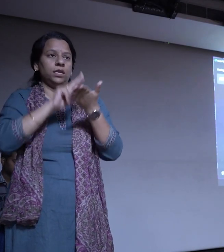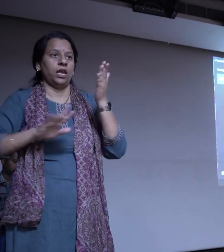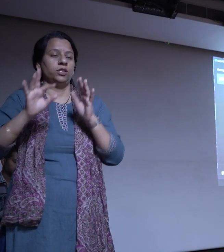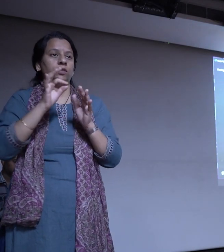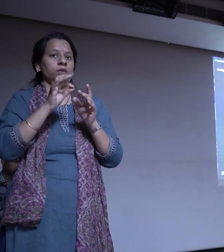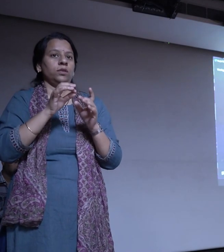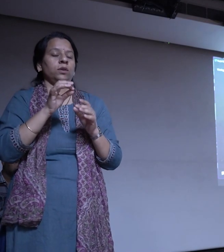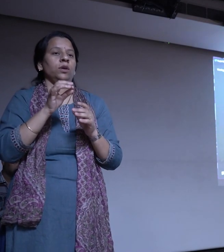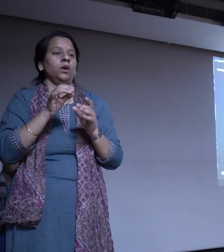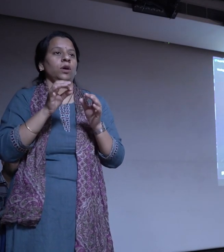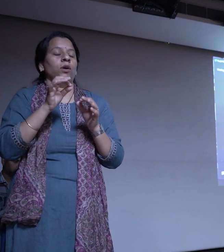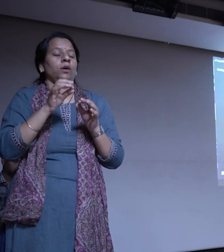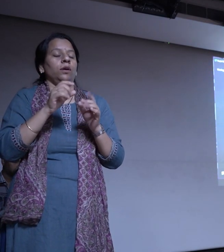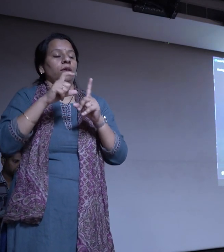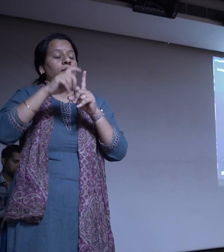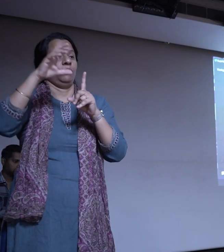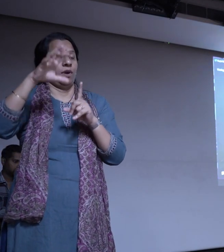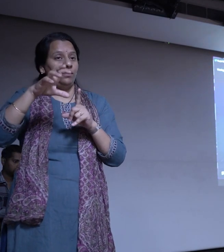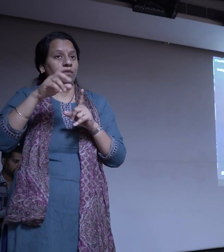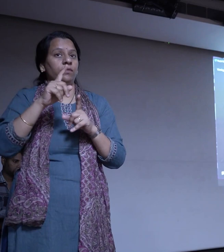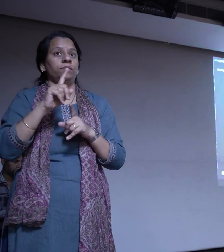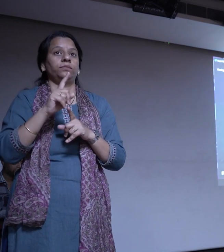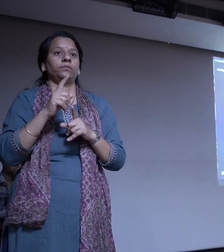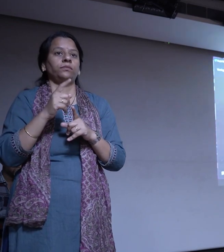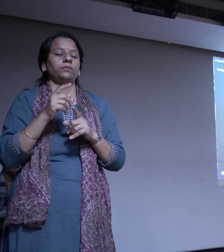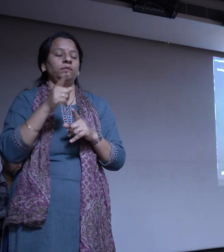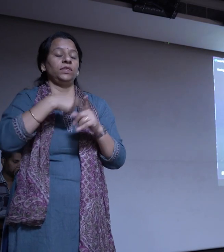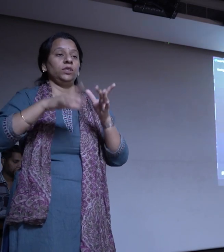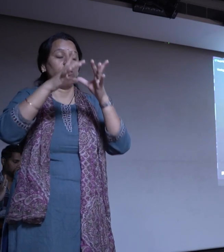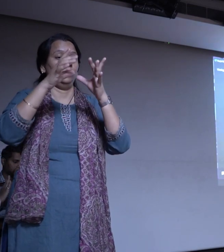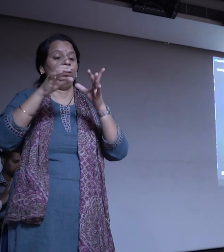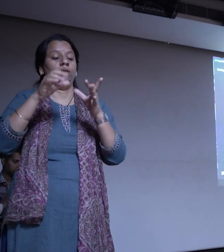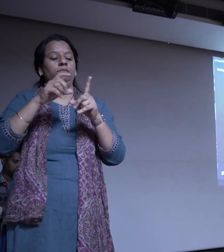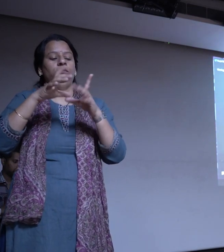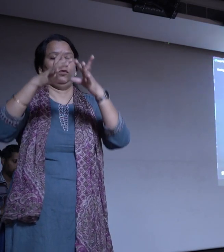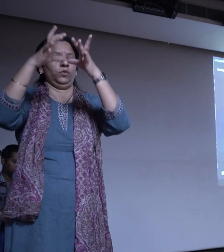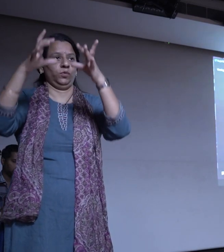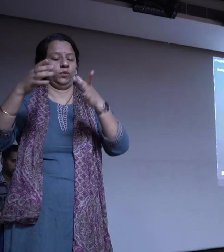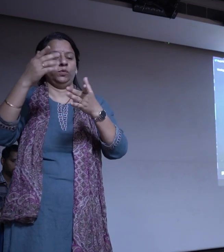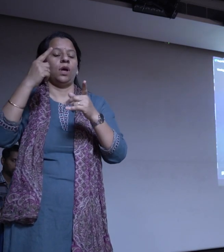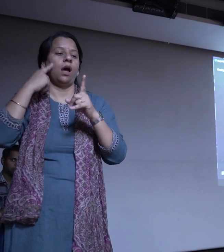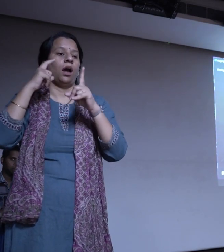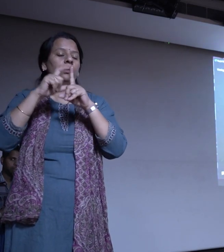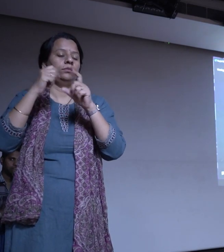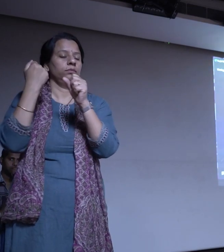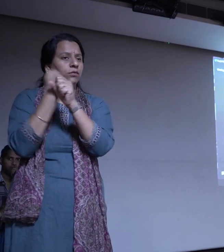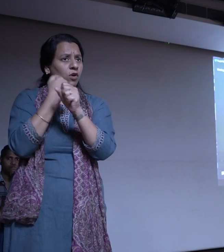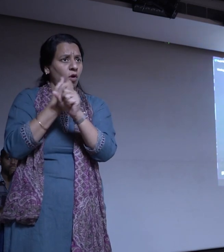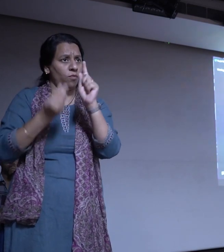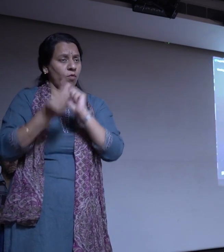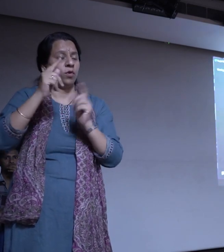Implement implementation arm of the department one such crucial Institute for persons with intellectual disabilities is the National